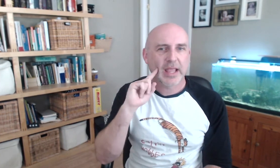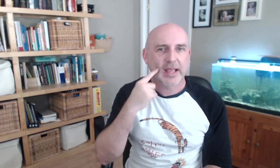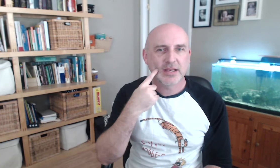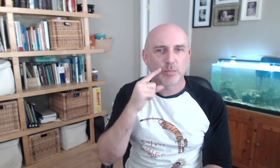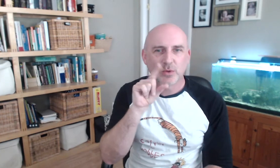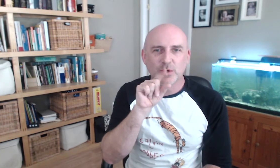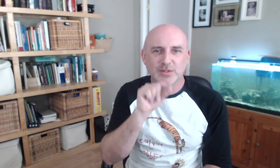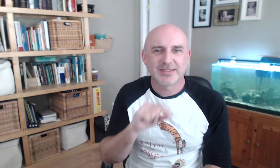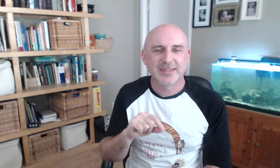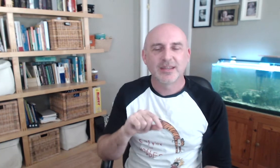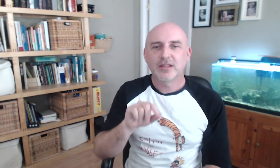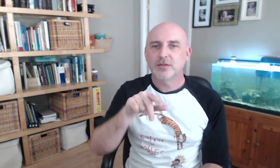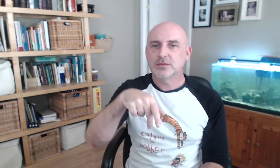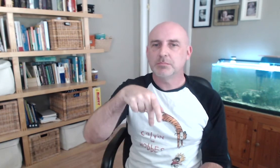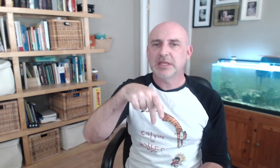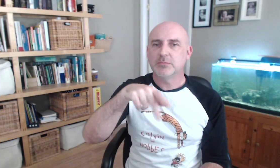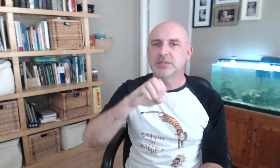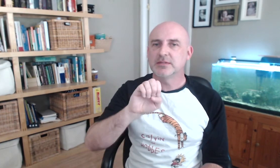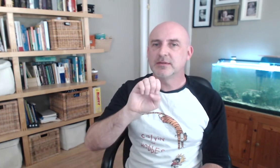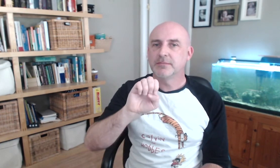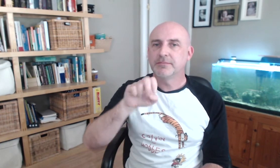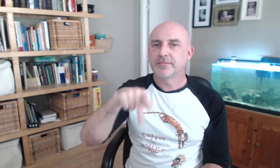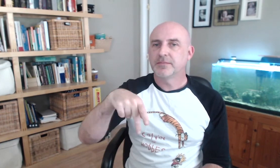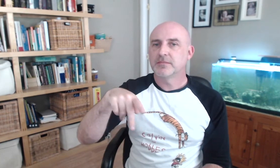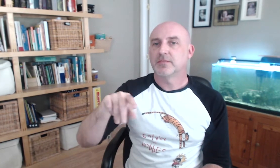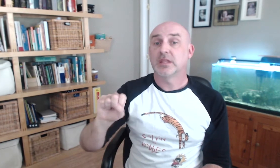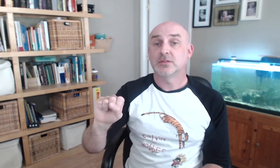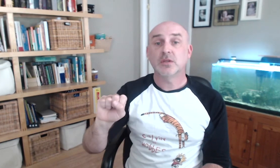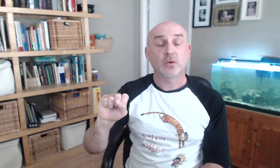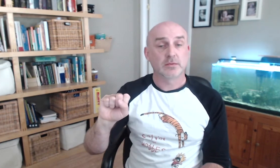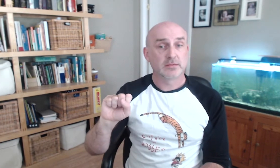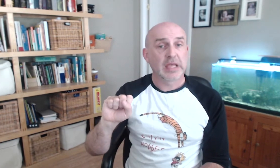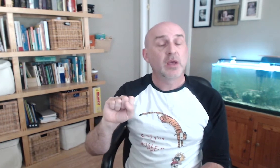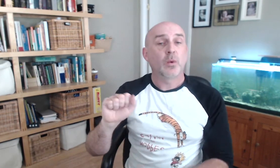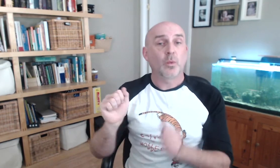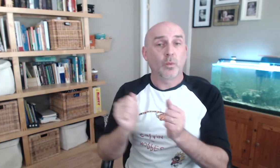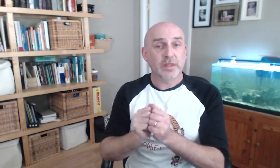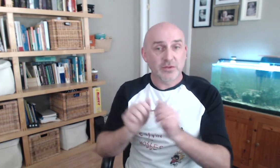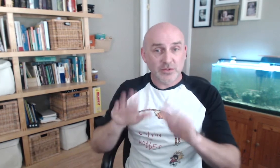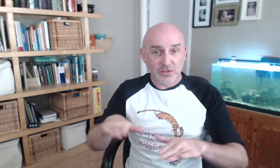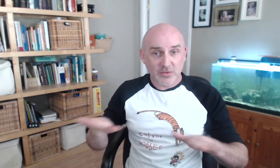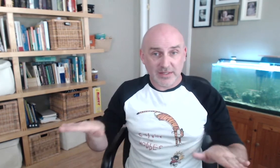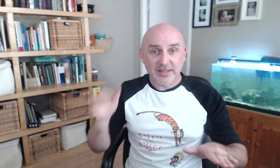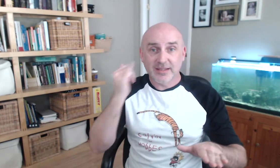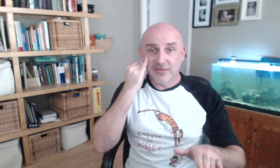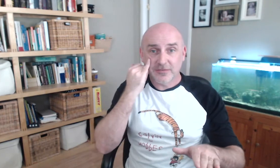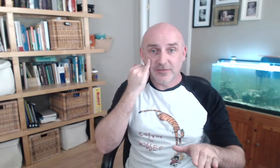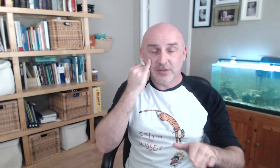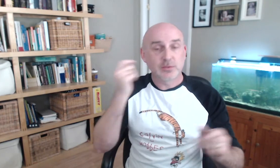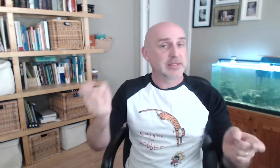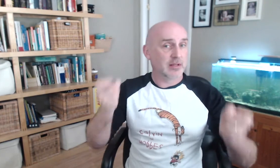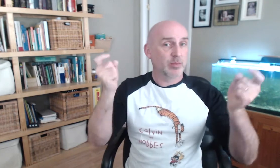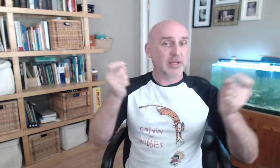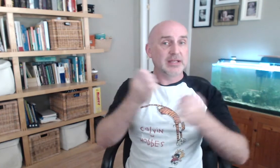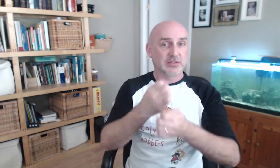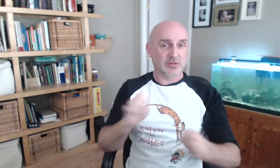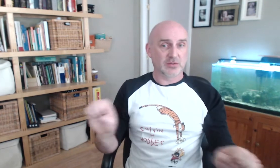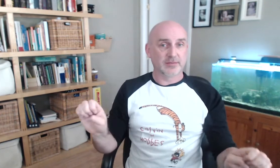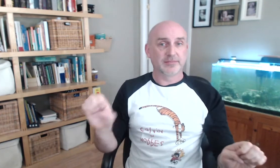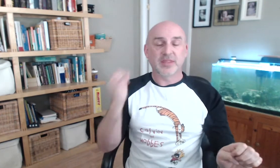candy birds, those peeps. So with your children, if you celebrate Easter, if